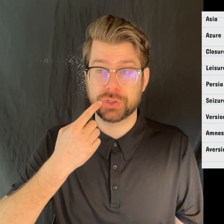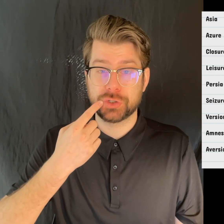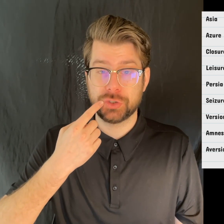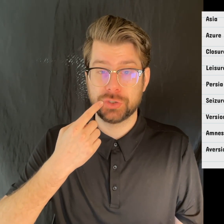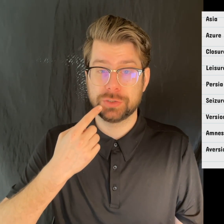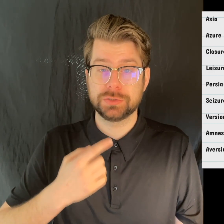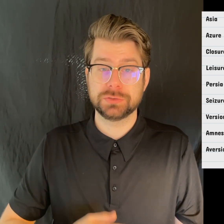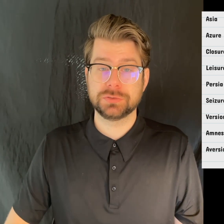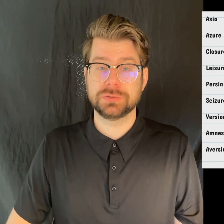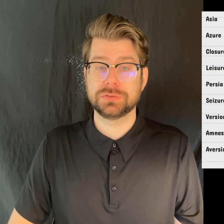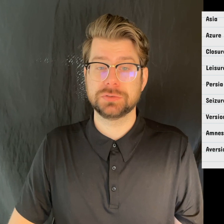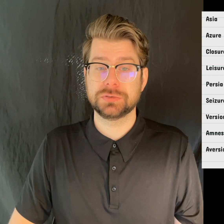azure,